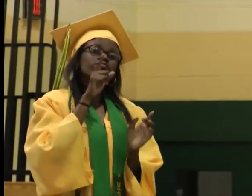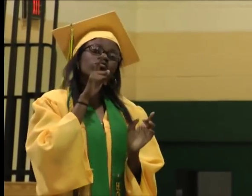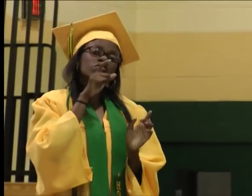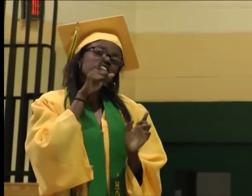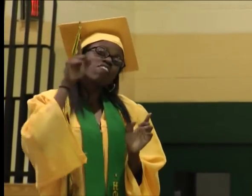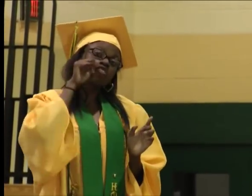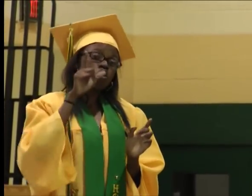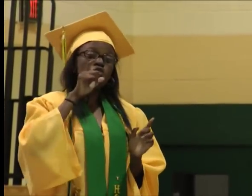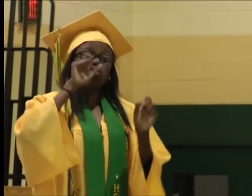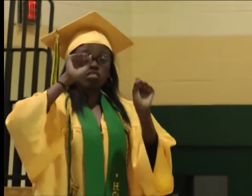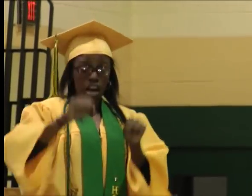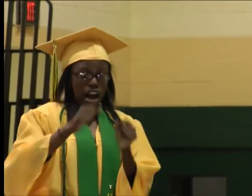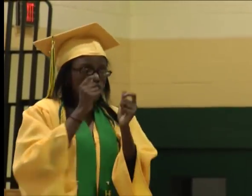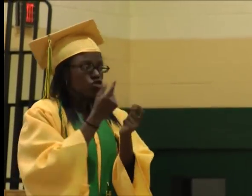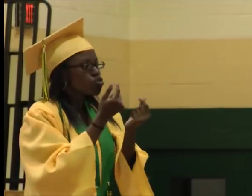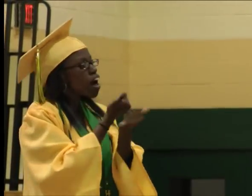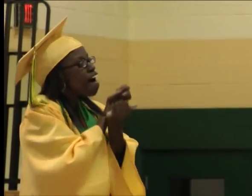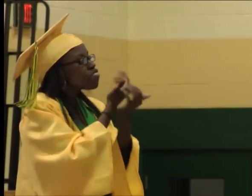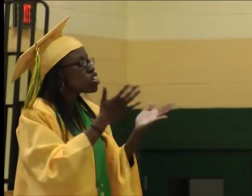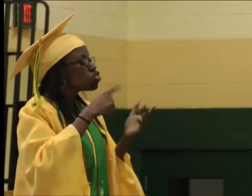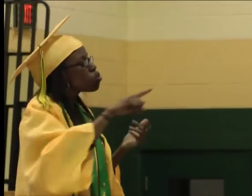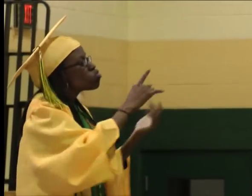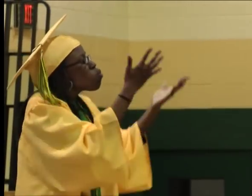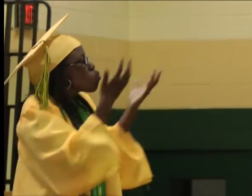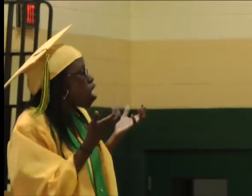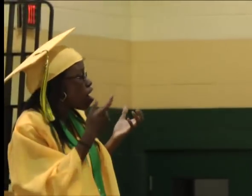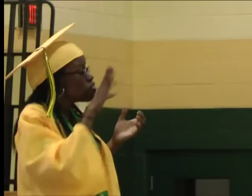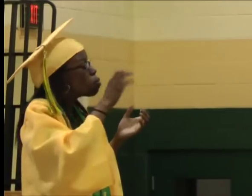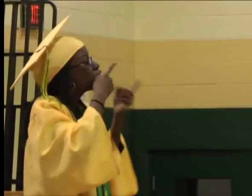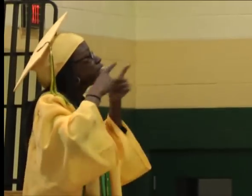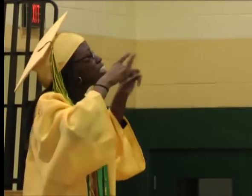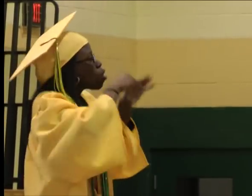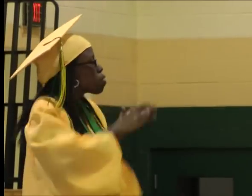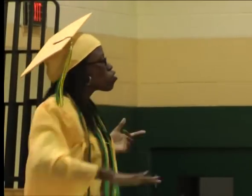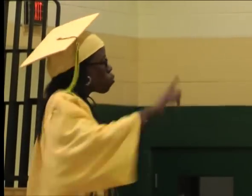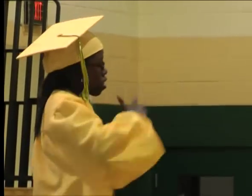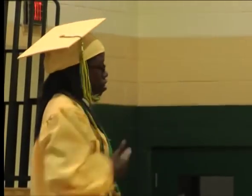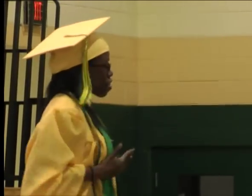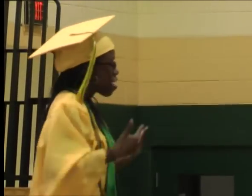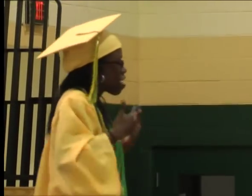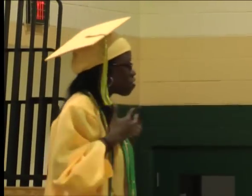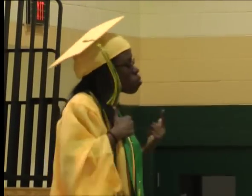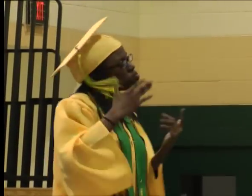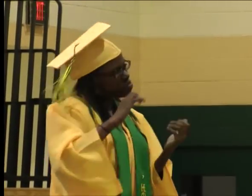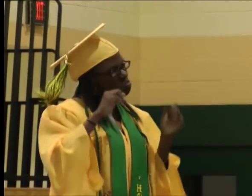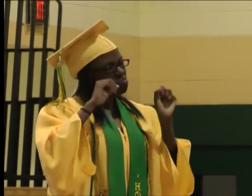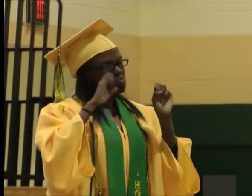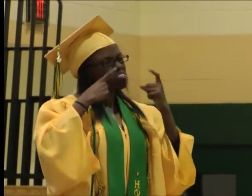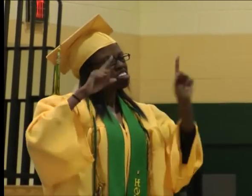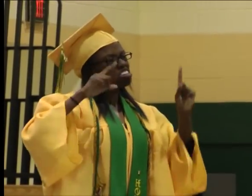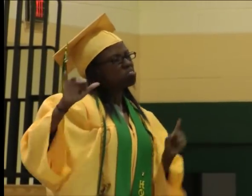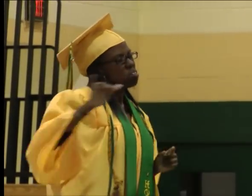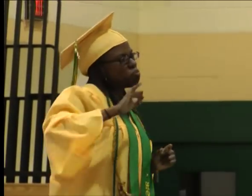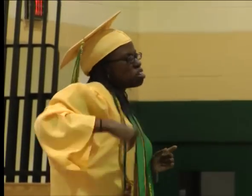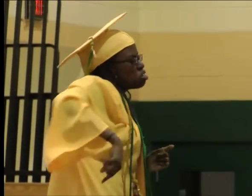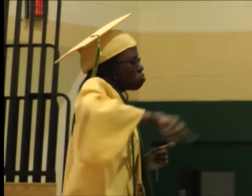GSC means to me that I have deaf role models whom I look up to. And I realize that I can do anything that I want to do